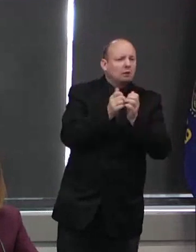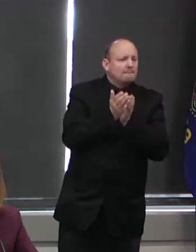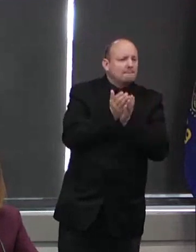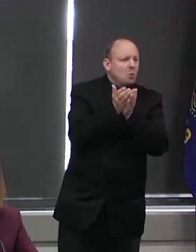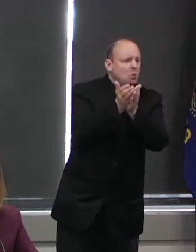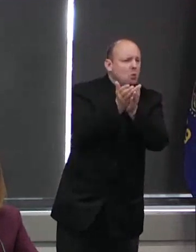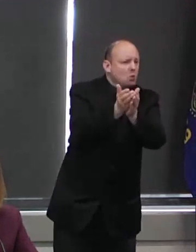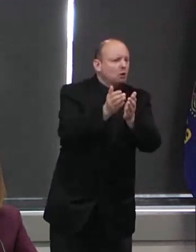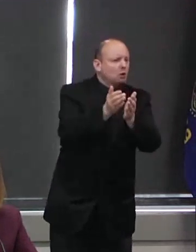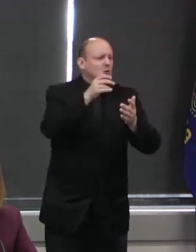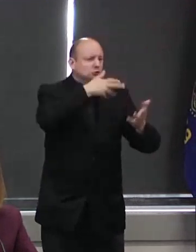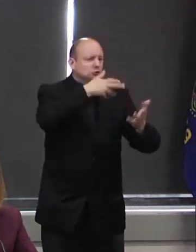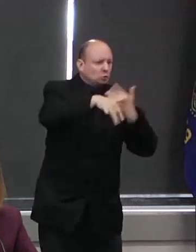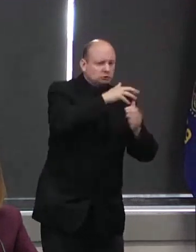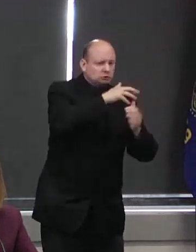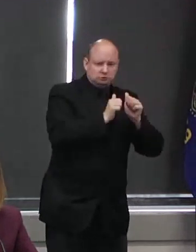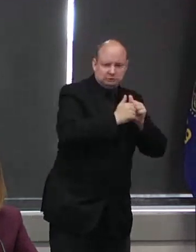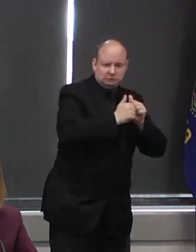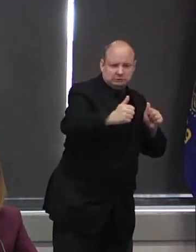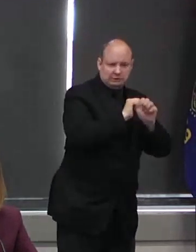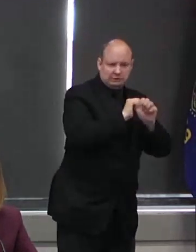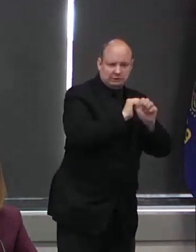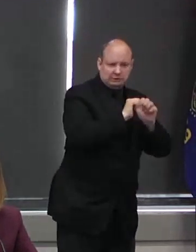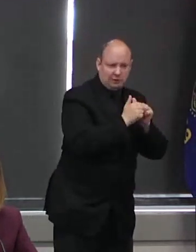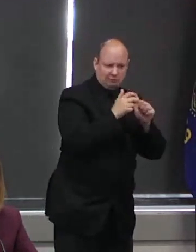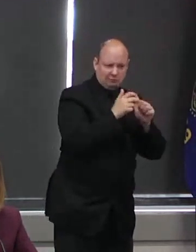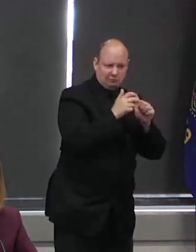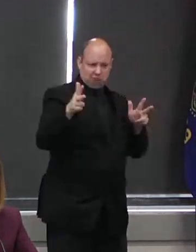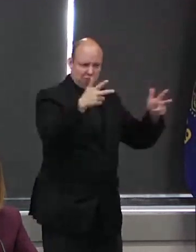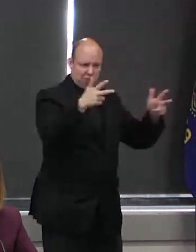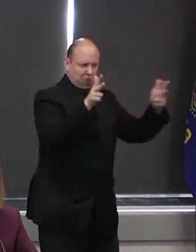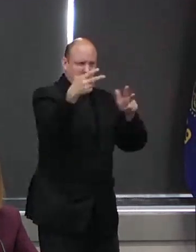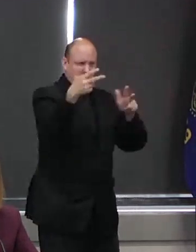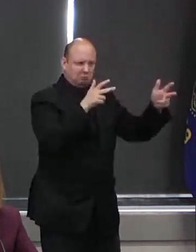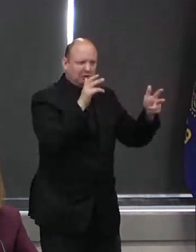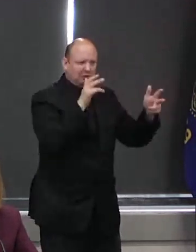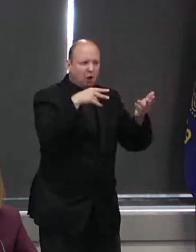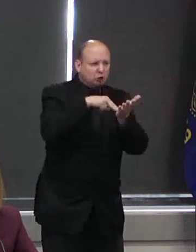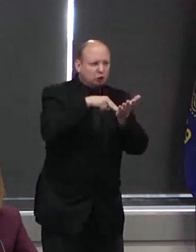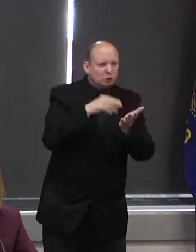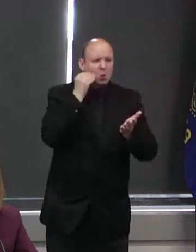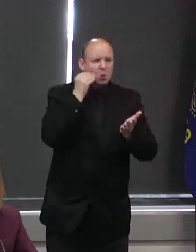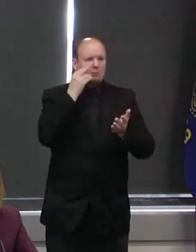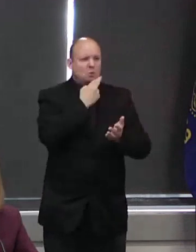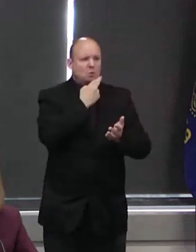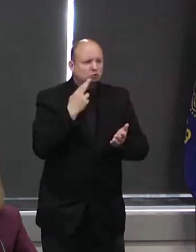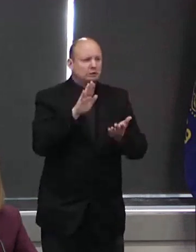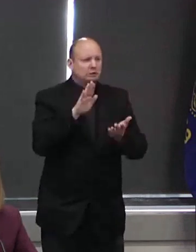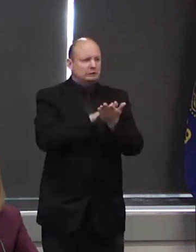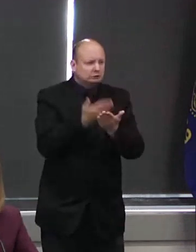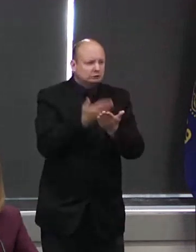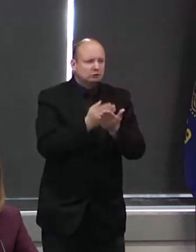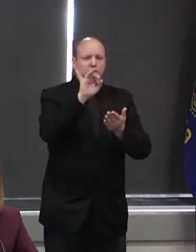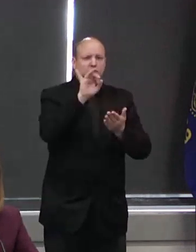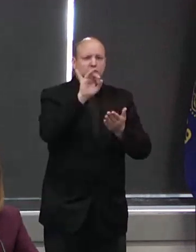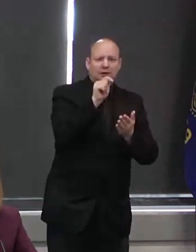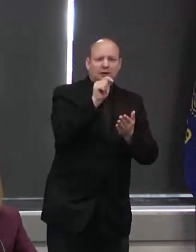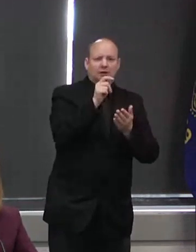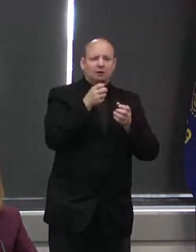social distance on jet boats? So nursing homes, restaurant kitchens, and jet boating. Forgive me for trying to fit that all